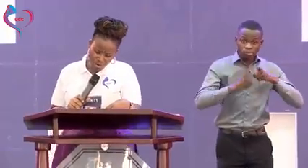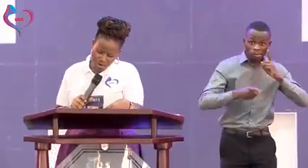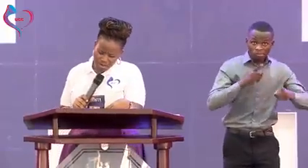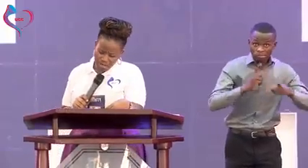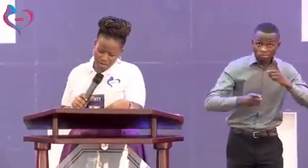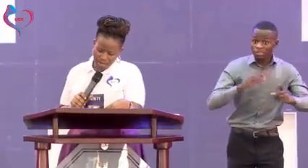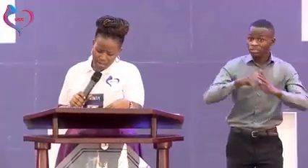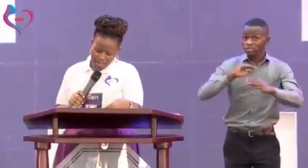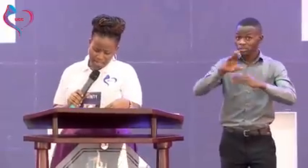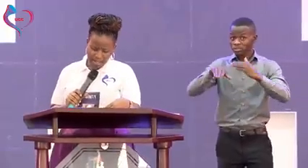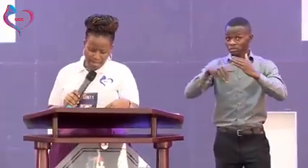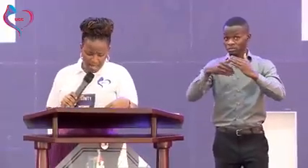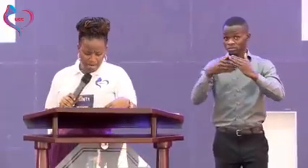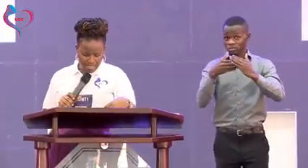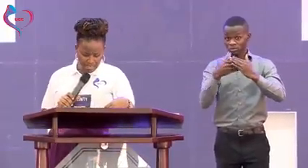race